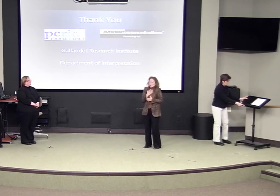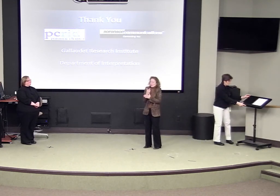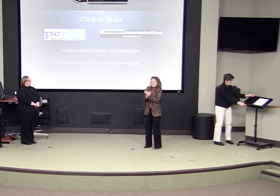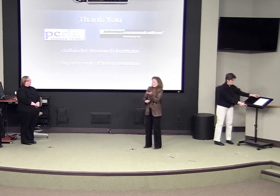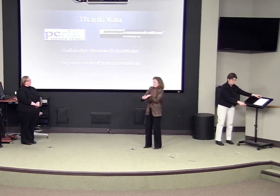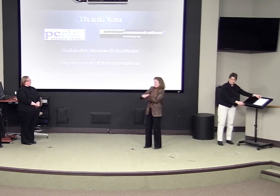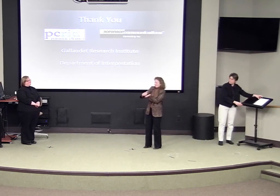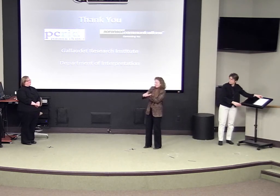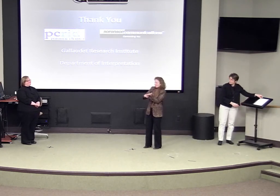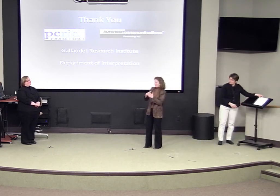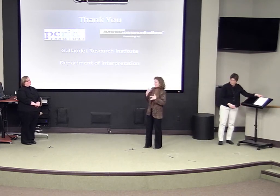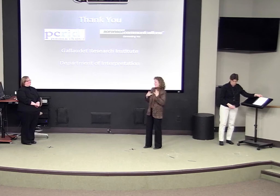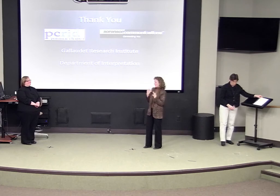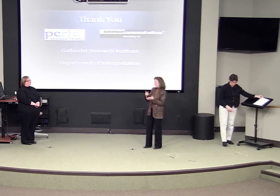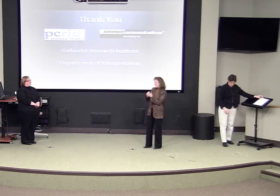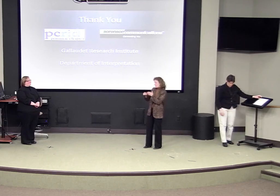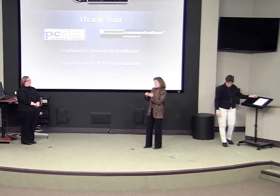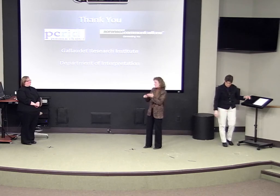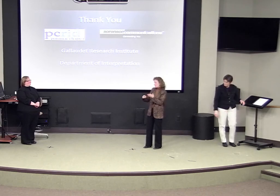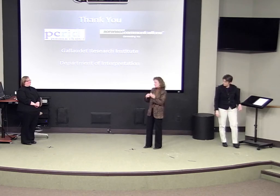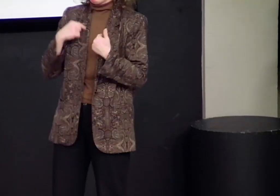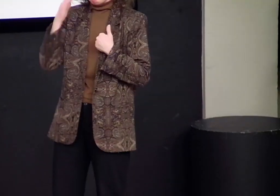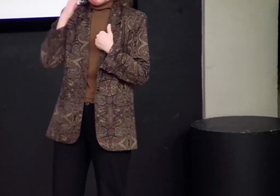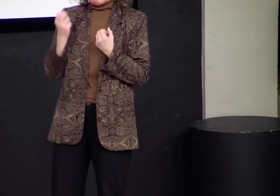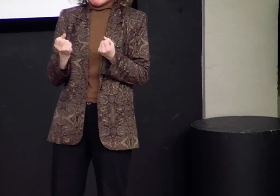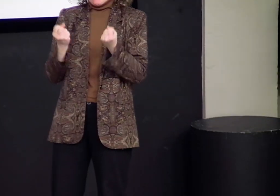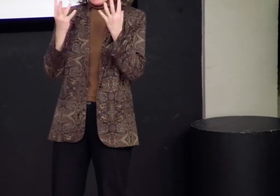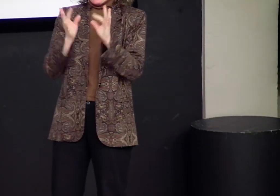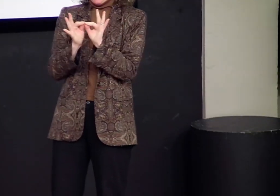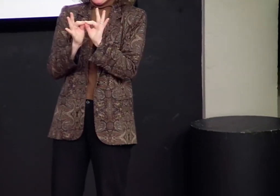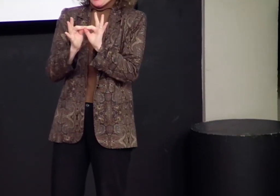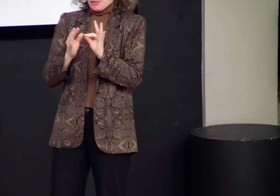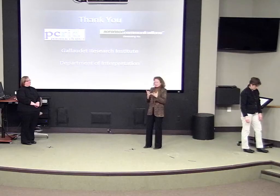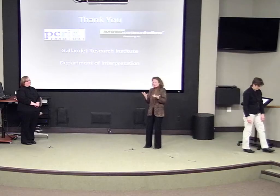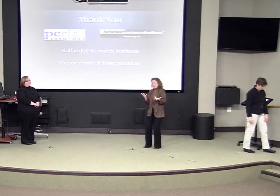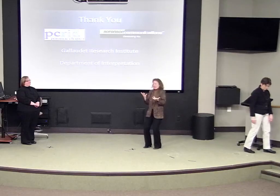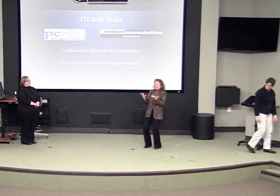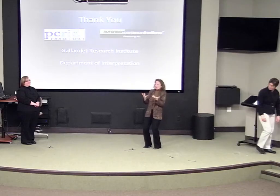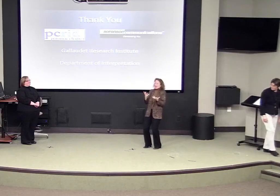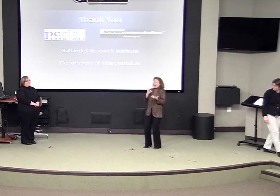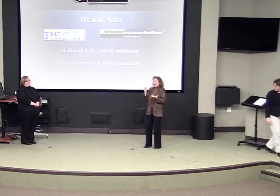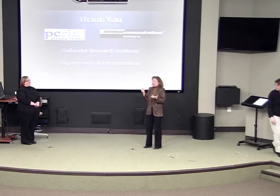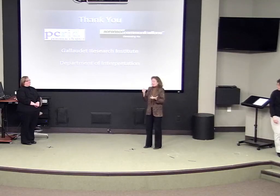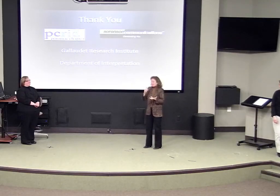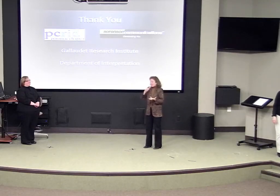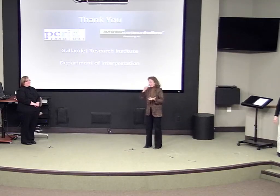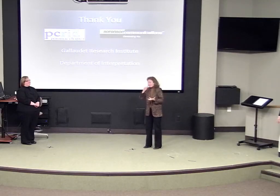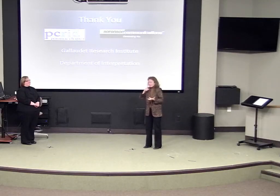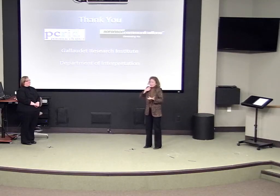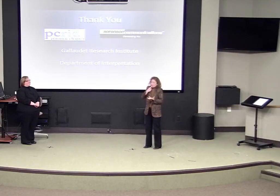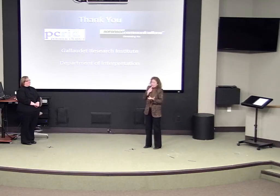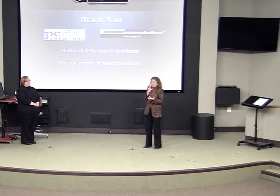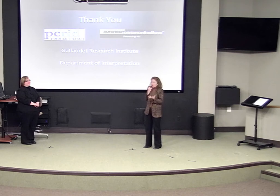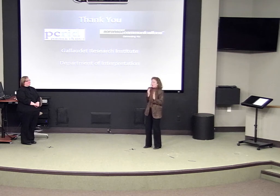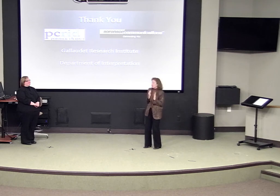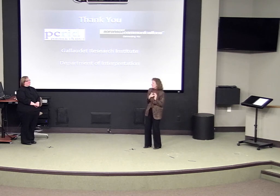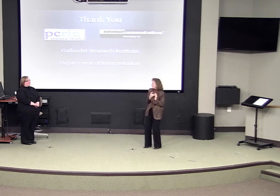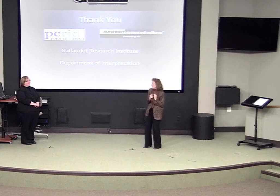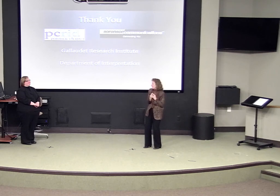Hello again, and really enjoyed the discussion that we had here thus far and the research that you're doing. I know that interpreters often feel